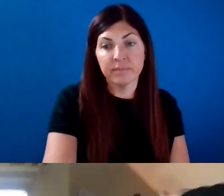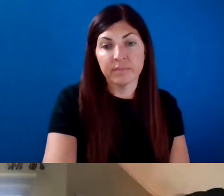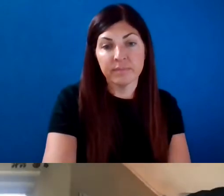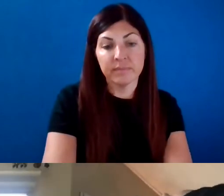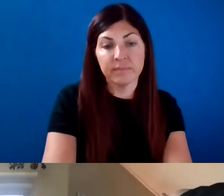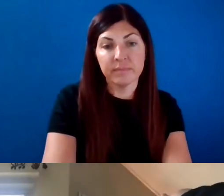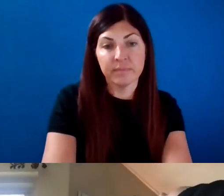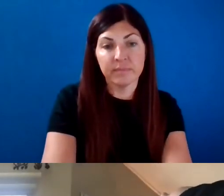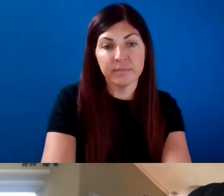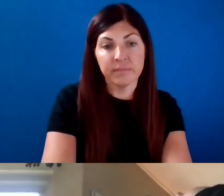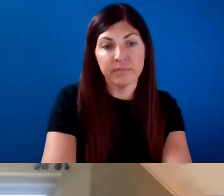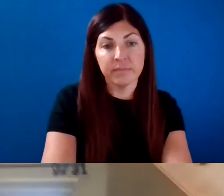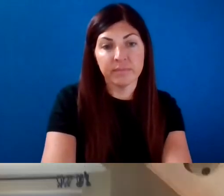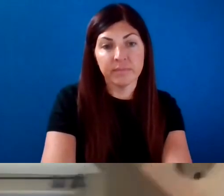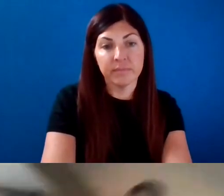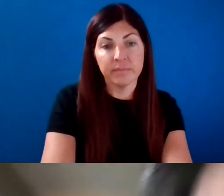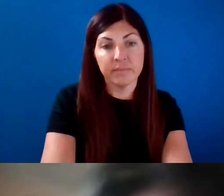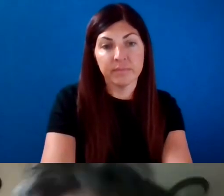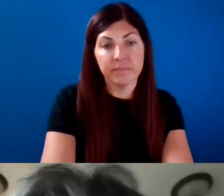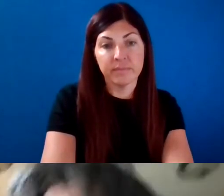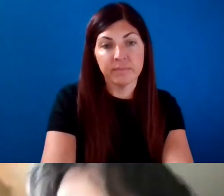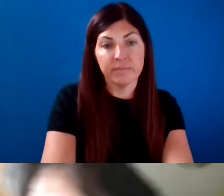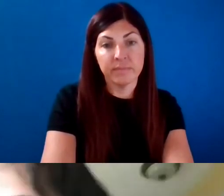They are